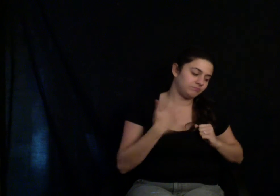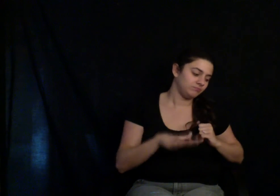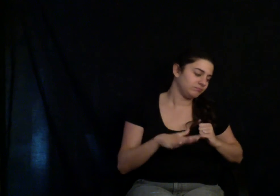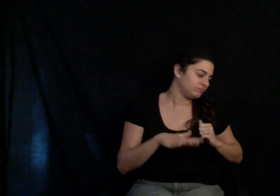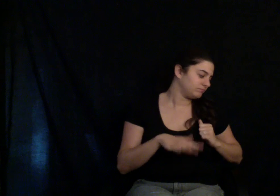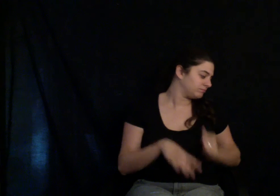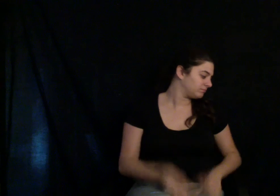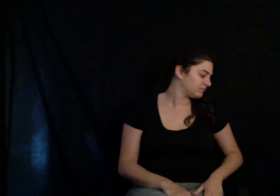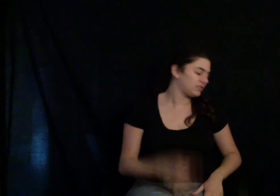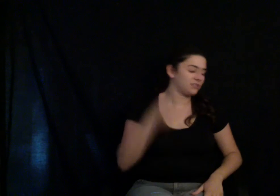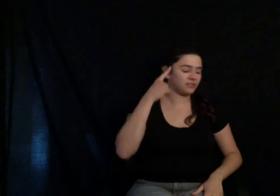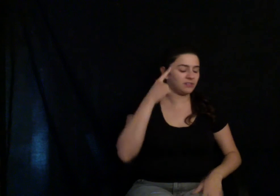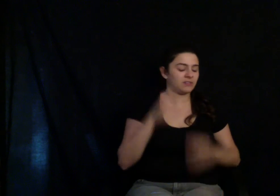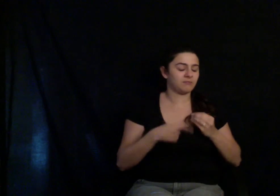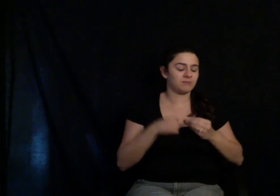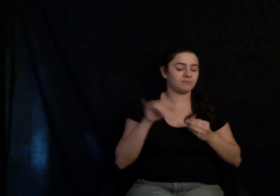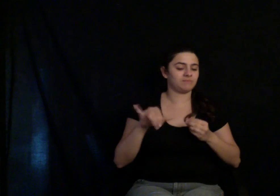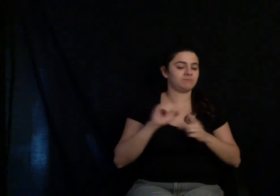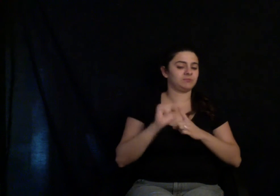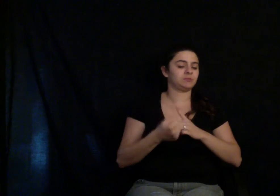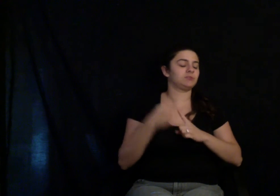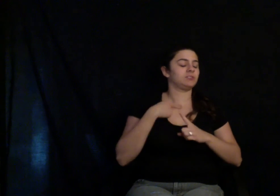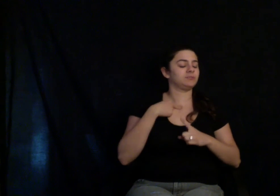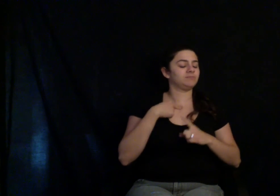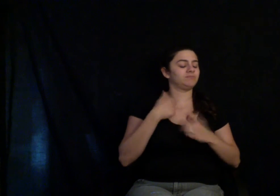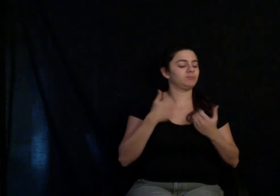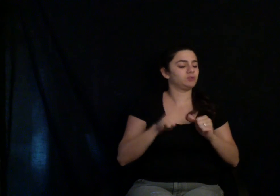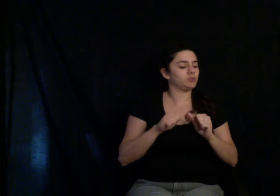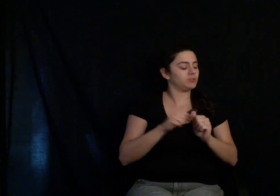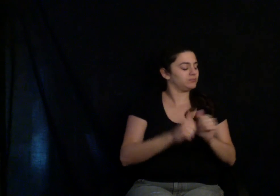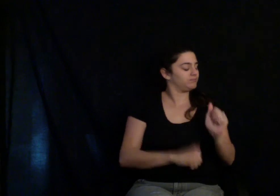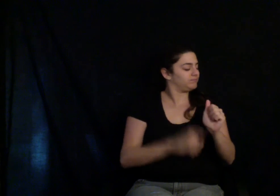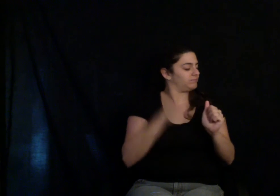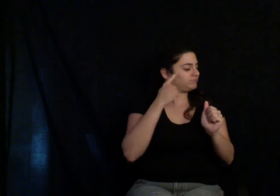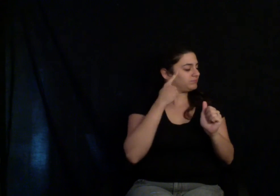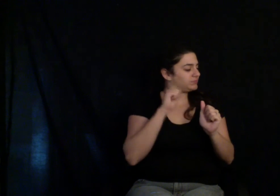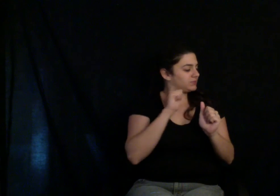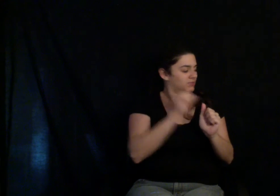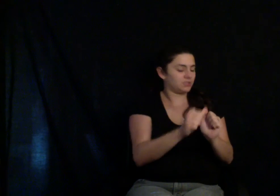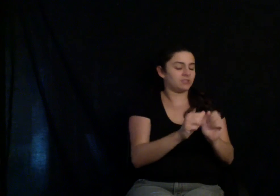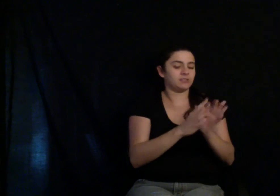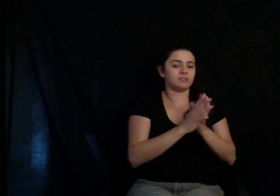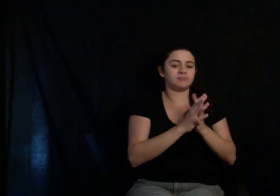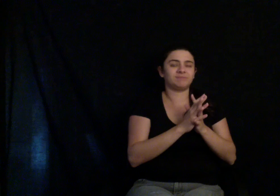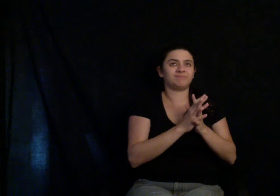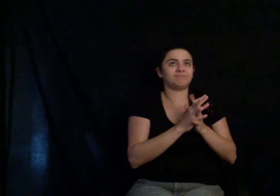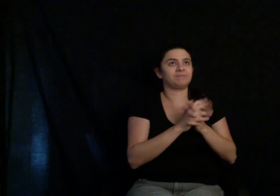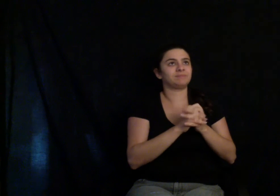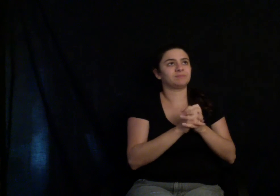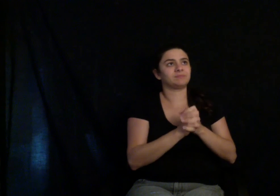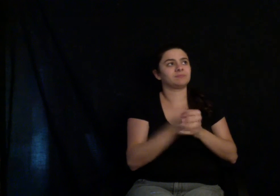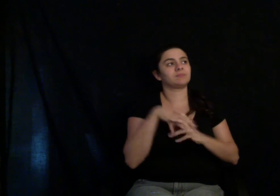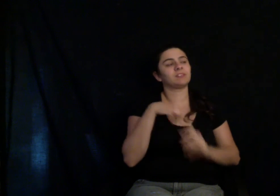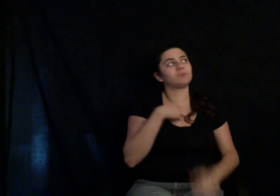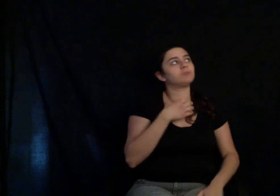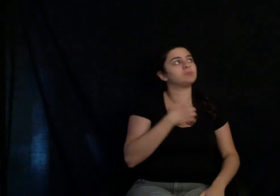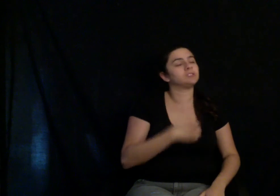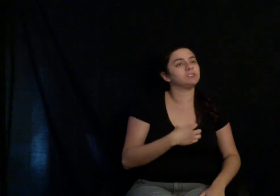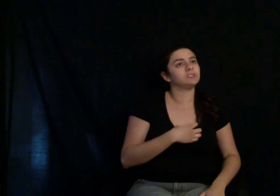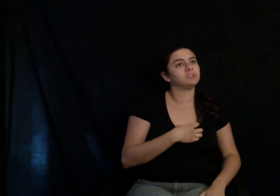mean, it's terrible. I just wish that I was like, I wish I made him buy